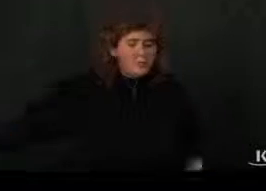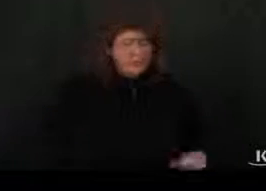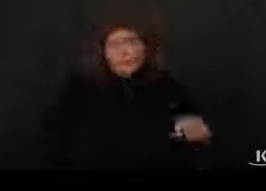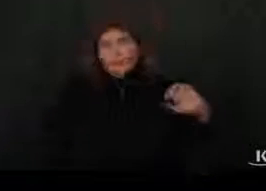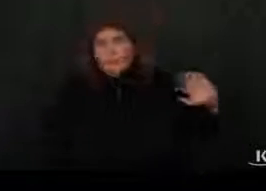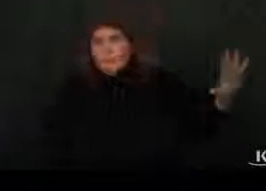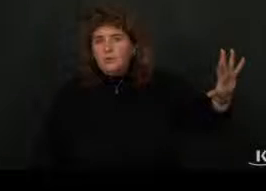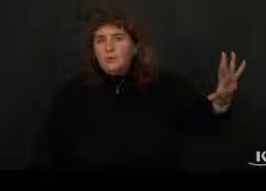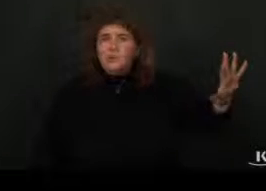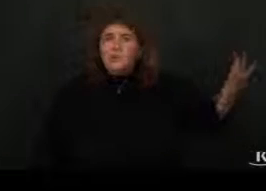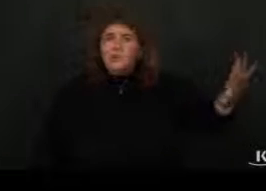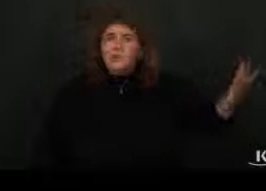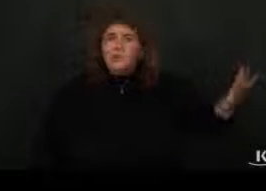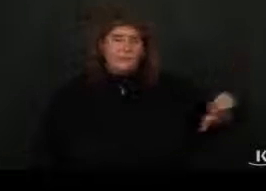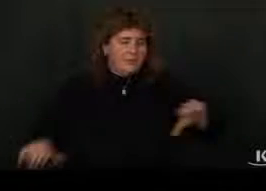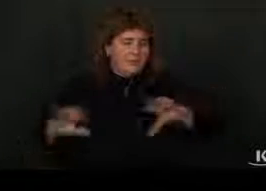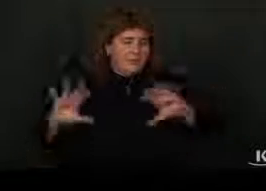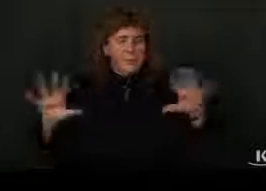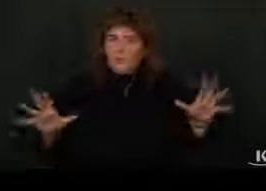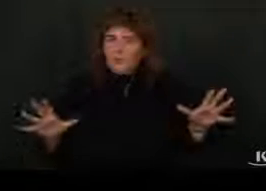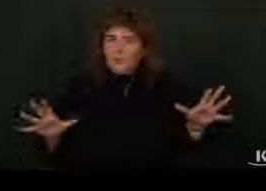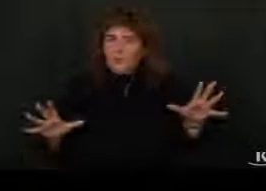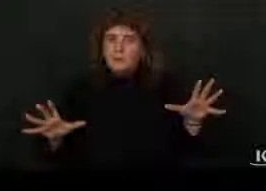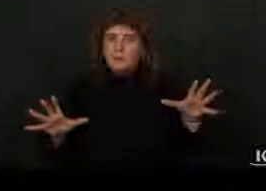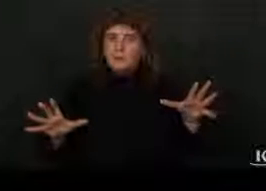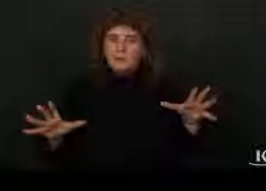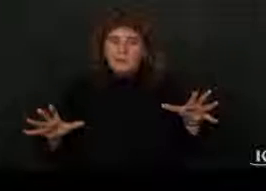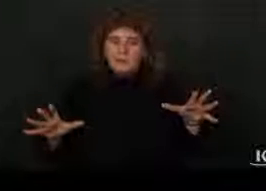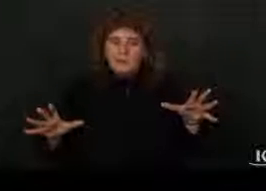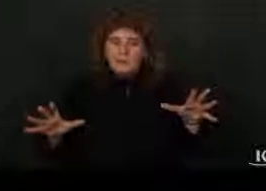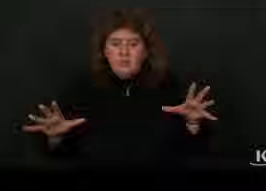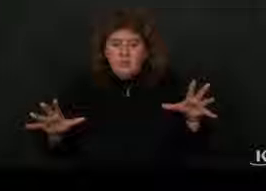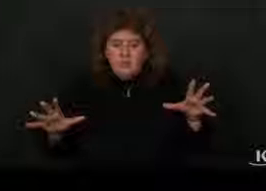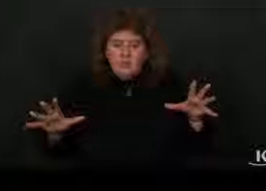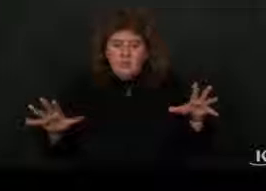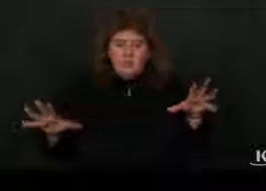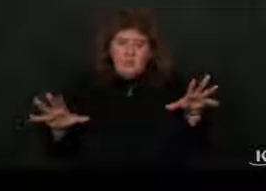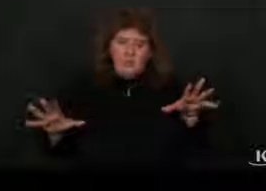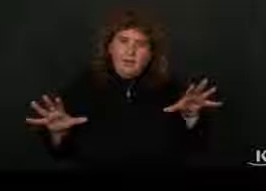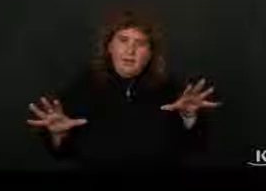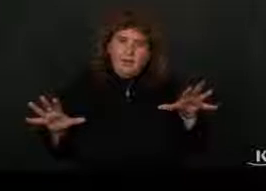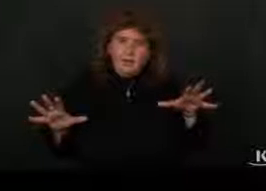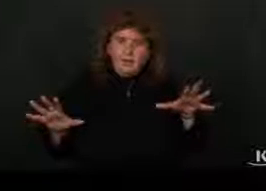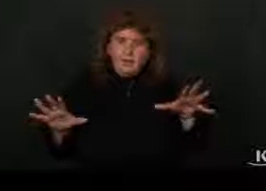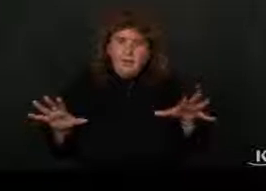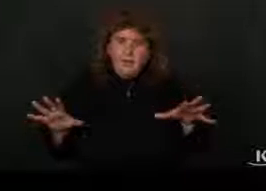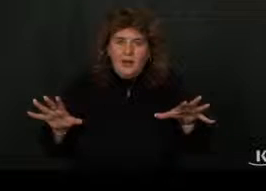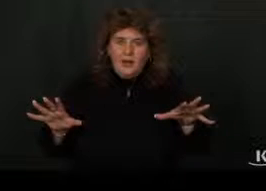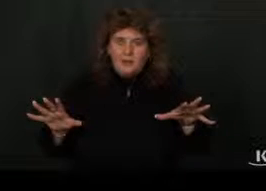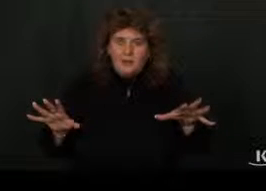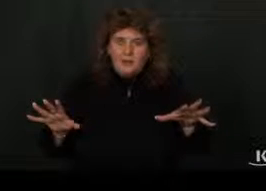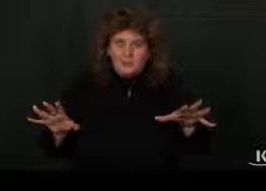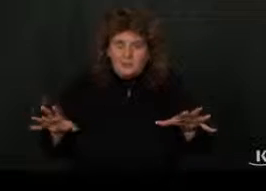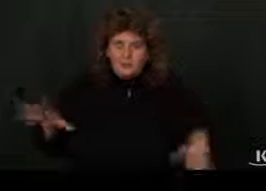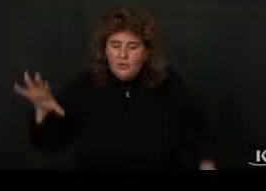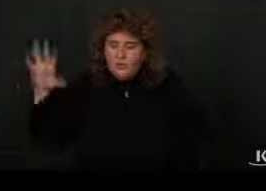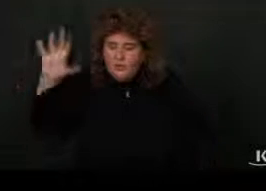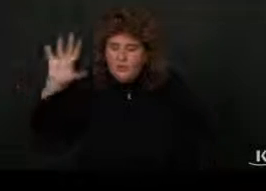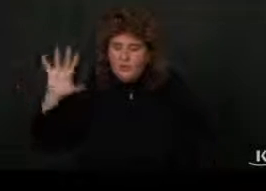bother you, food, clothing, shelter, not a problem. But when everything kind of simmers down, you get in a